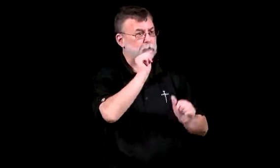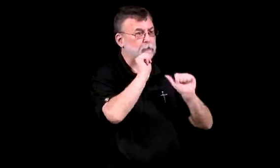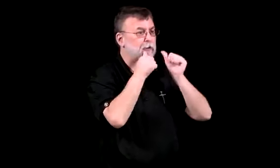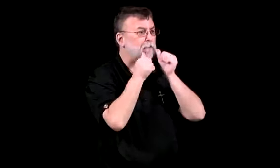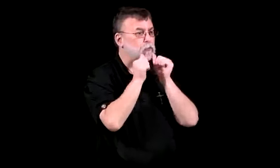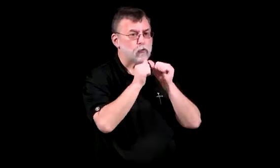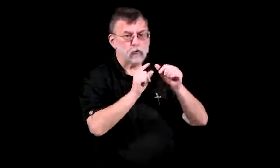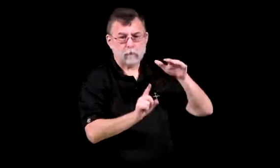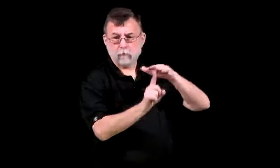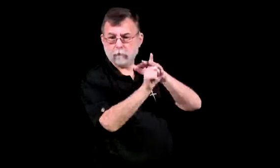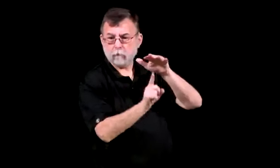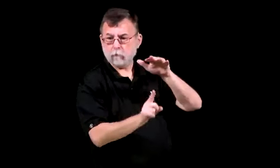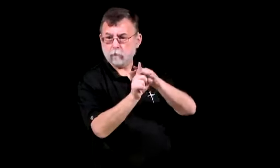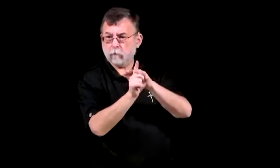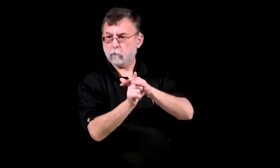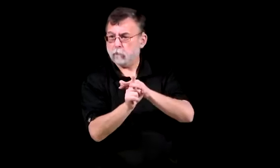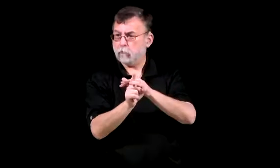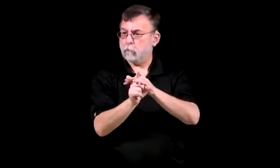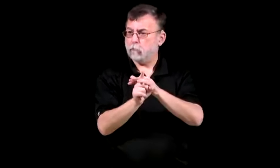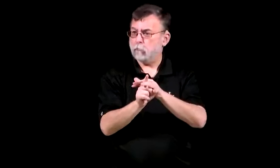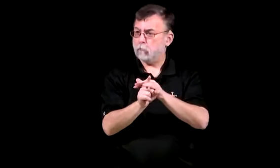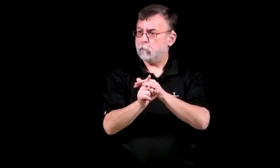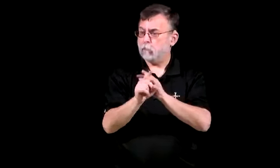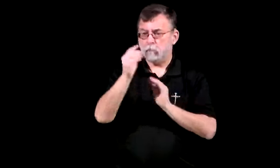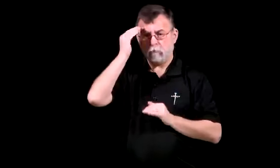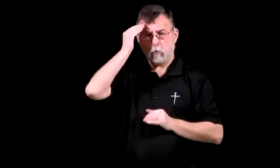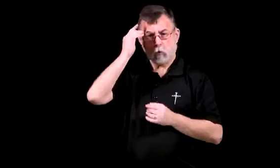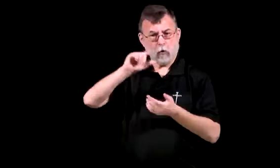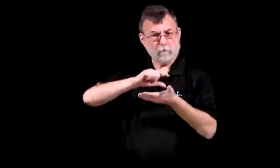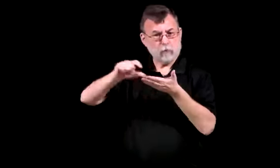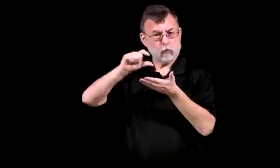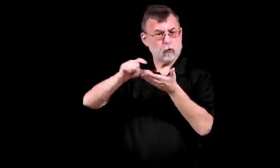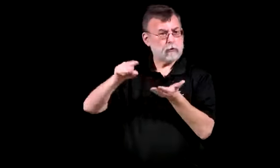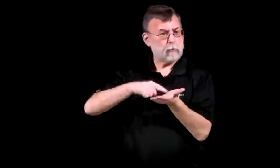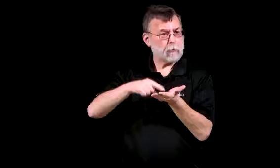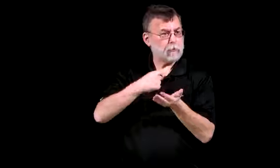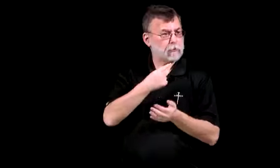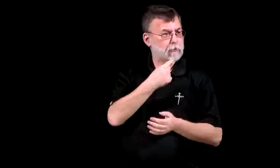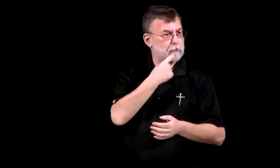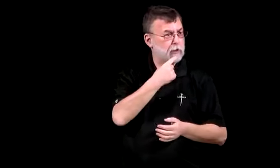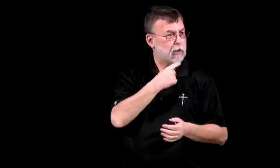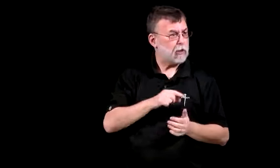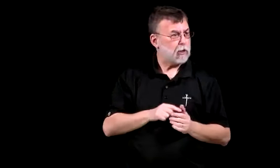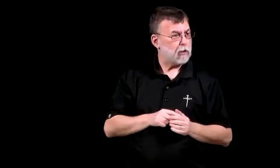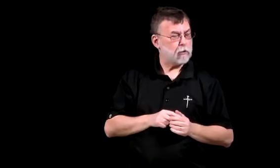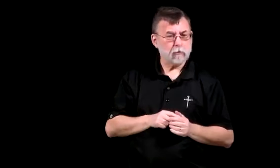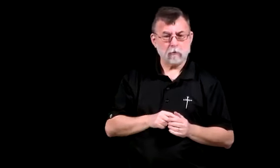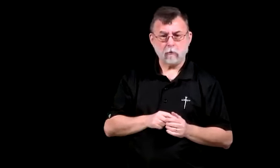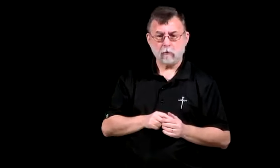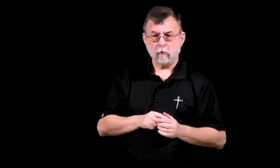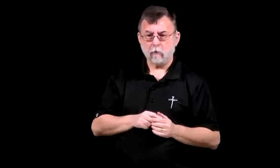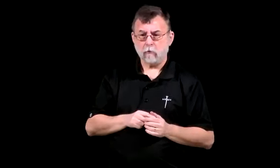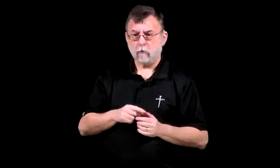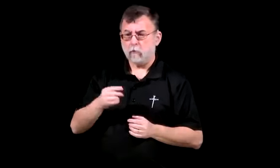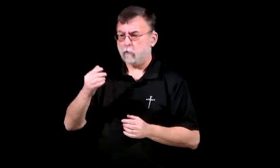something happens and a time of suffering arrives. And there's a verse that says,